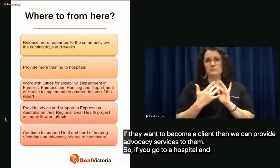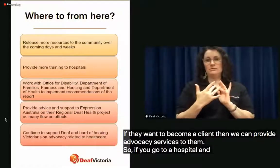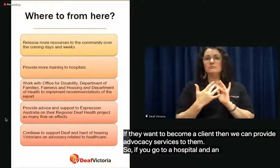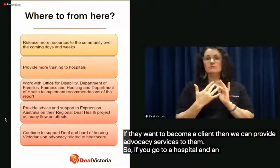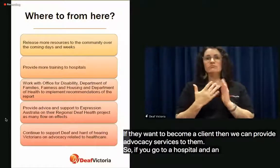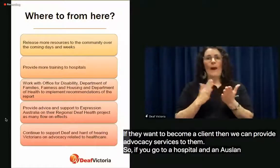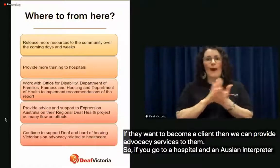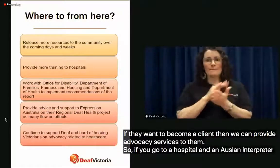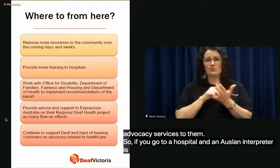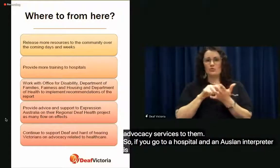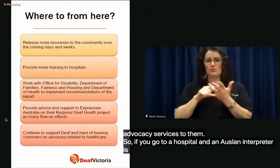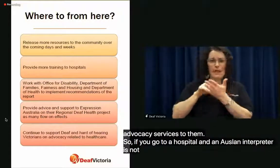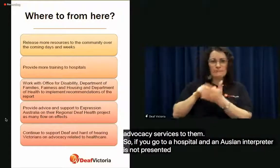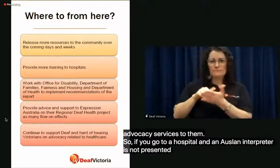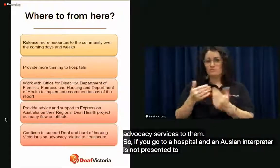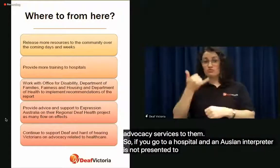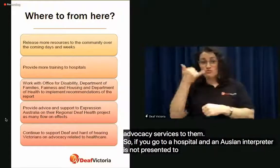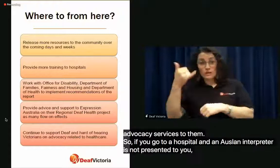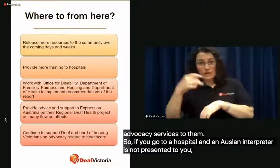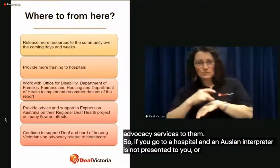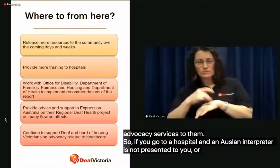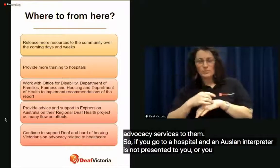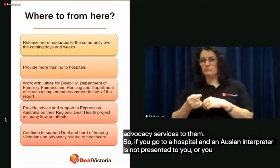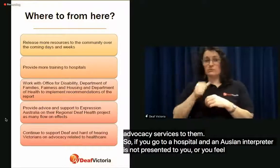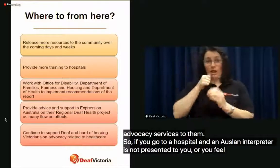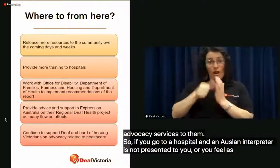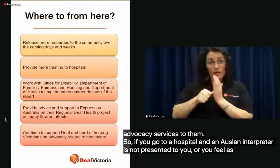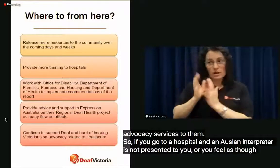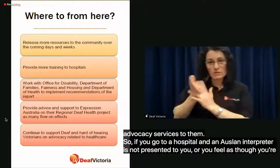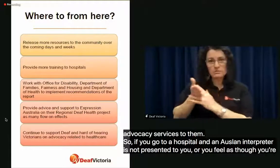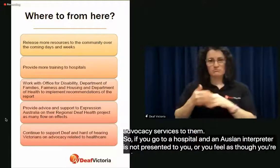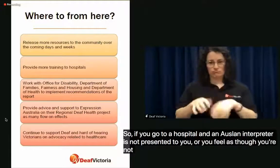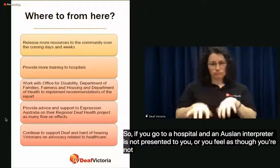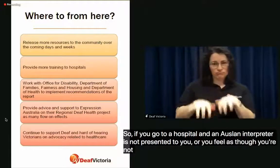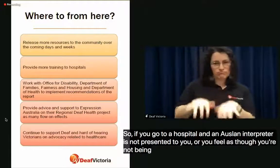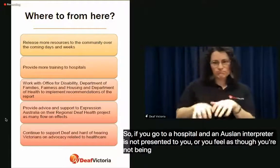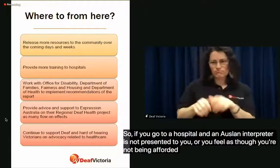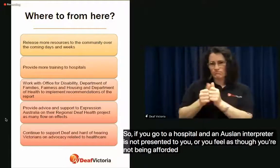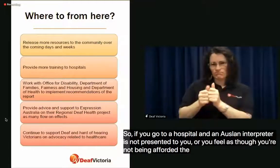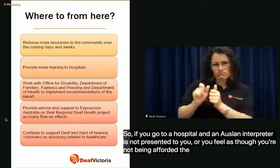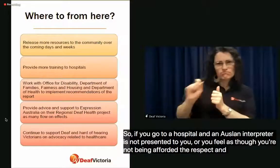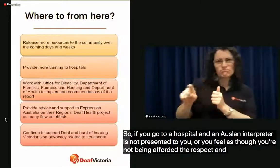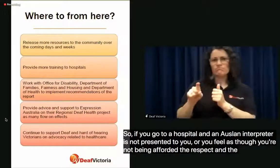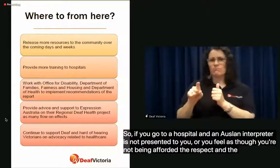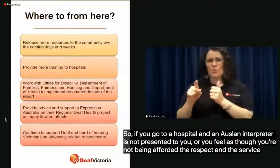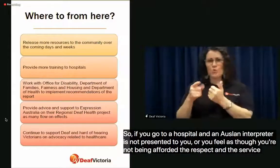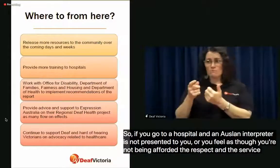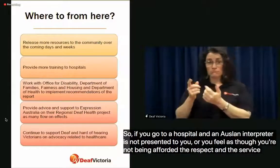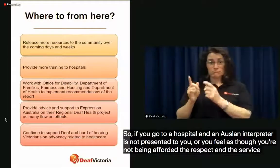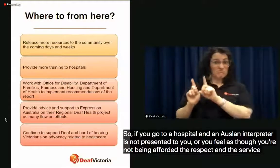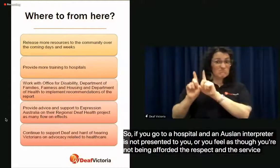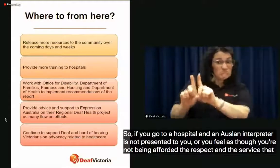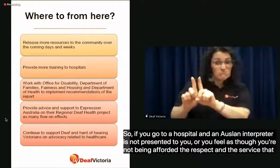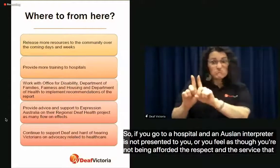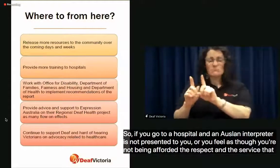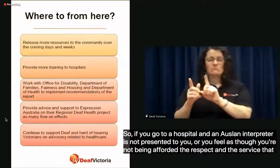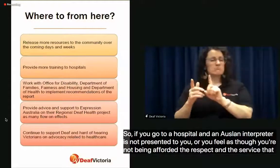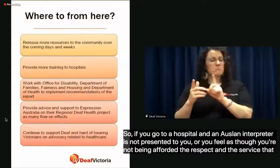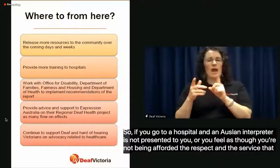being afforded the respect and the service that you're entitled to, then please contact us. We've got a range of services.